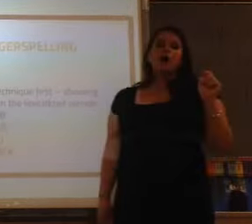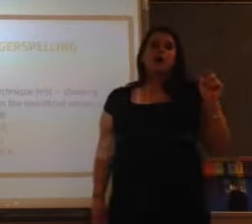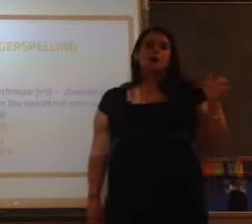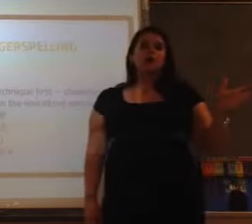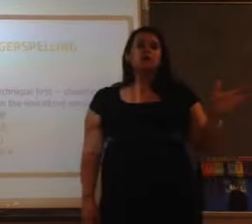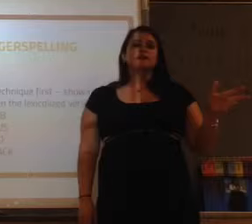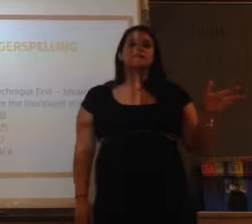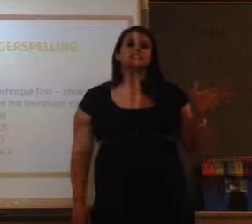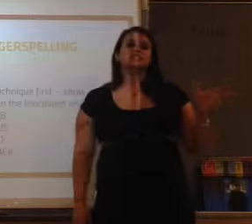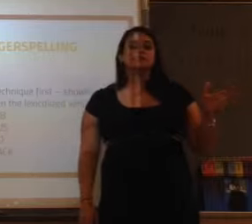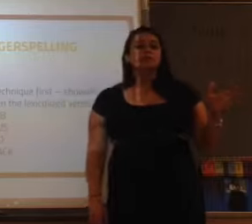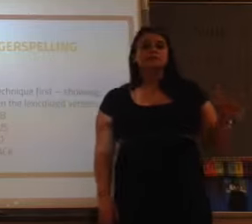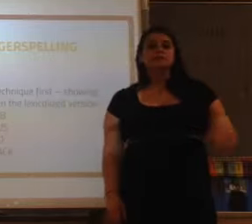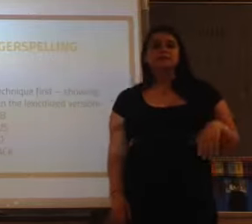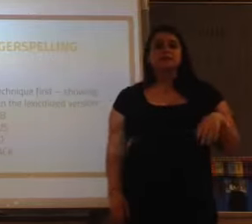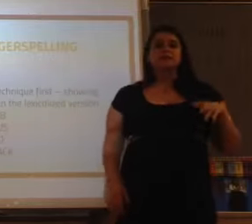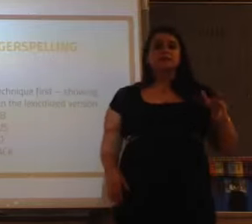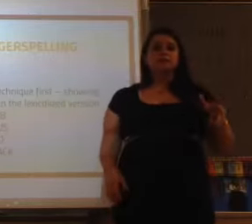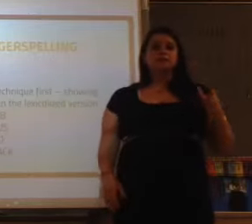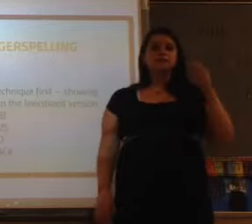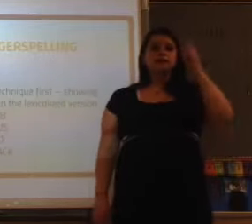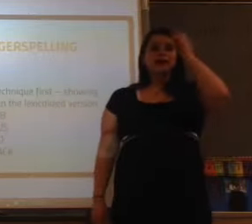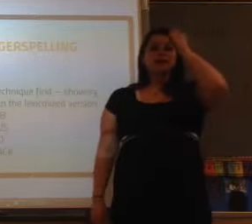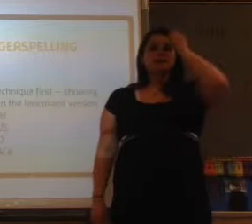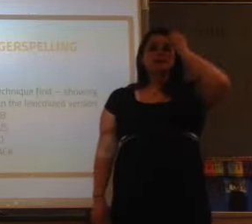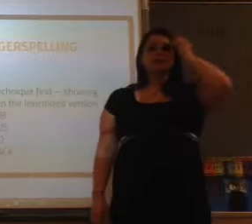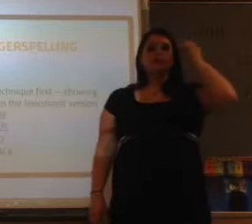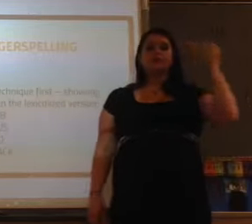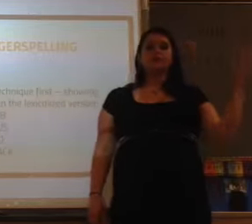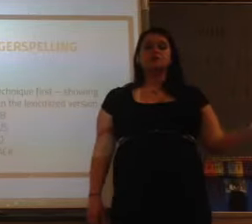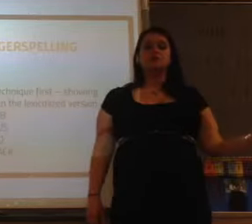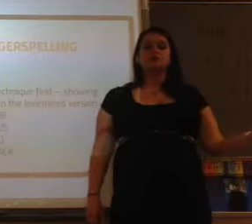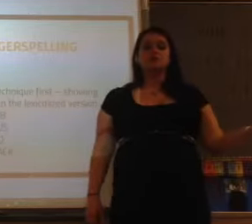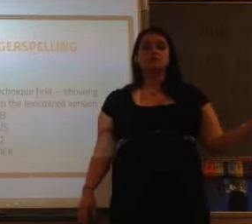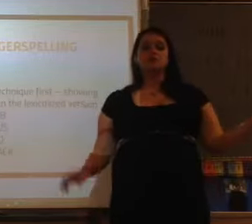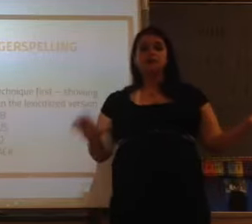A lot of deaf teachers will use this technique first. They can show you the sign,